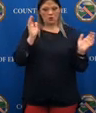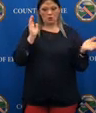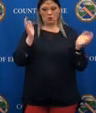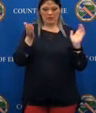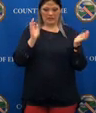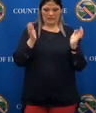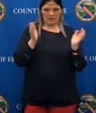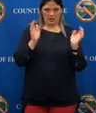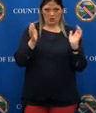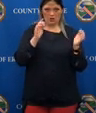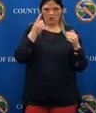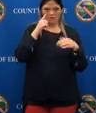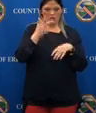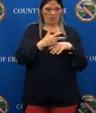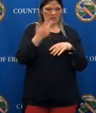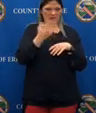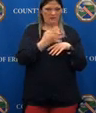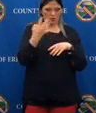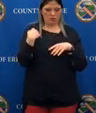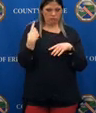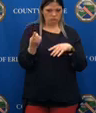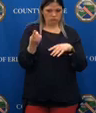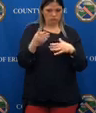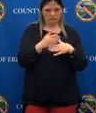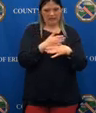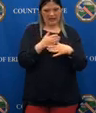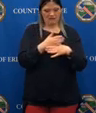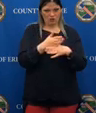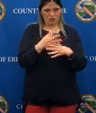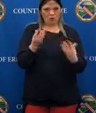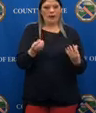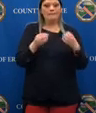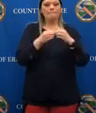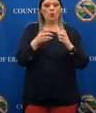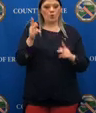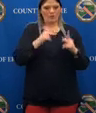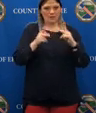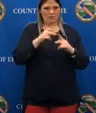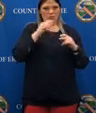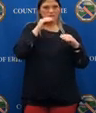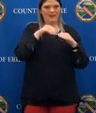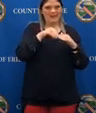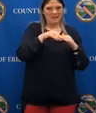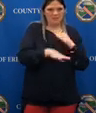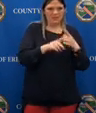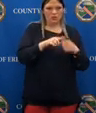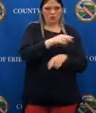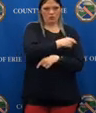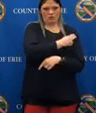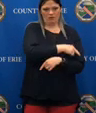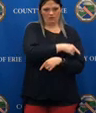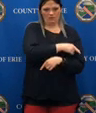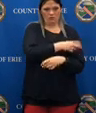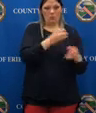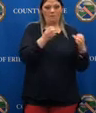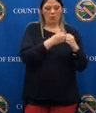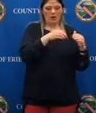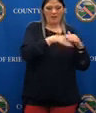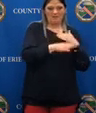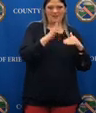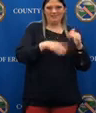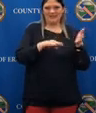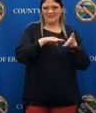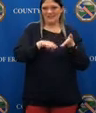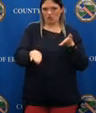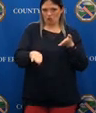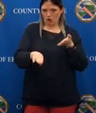in the last 3 or 4 days, on average, more people have been admitted to the hospital than those who have been discharged. When